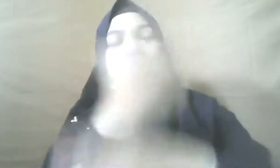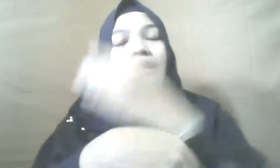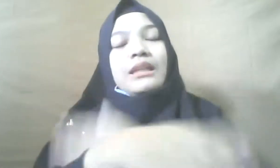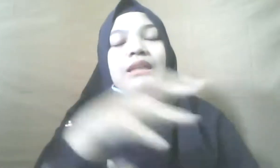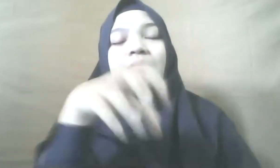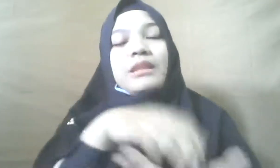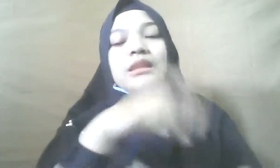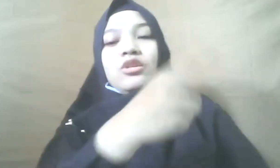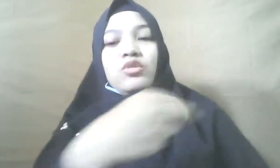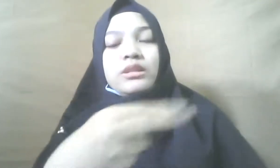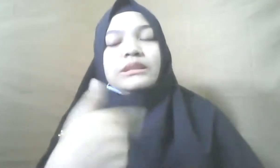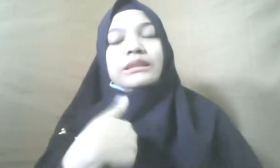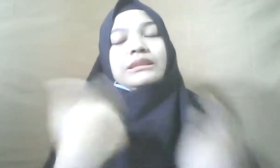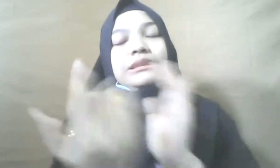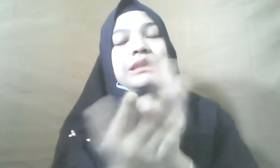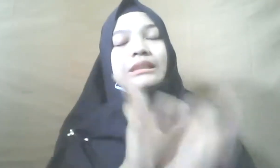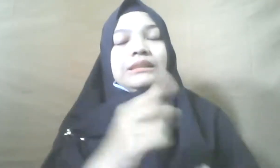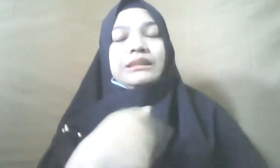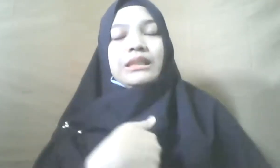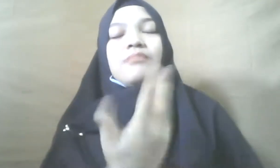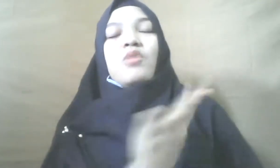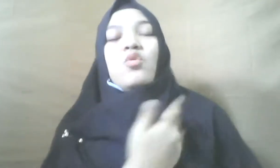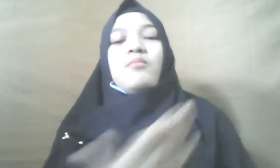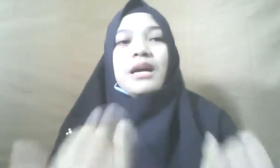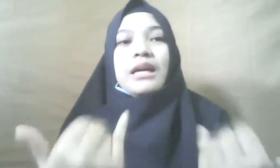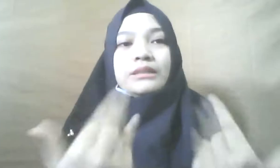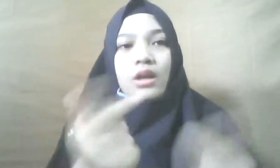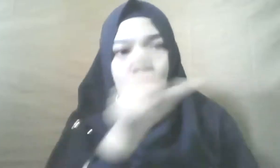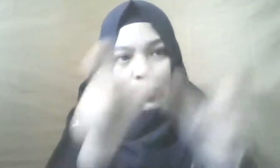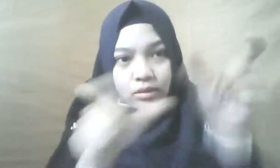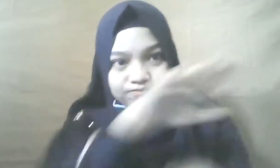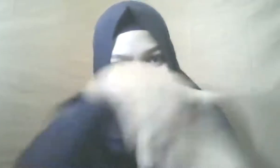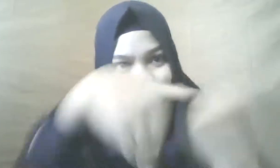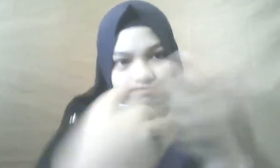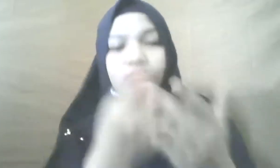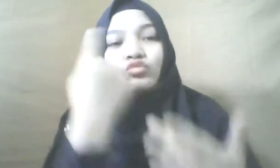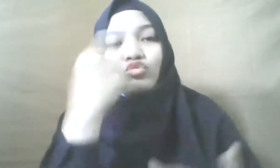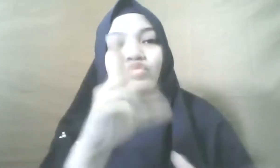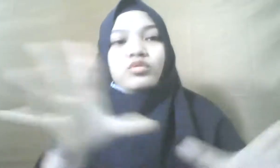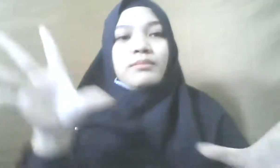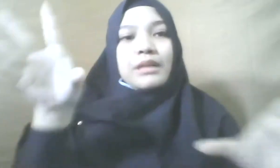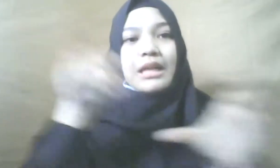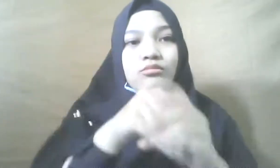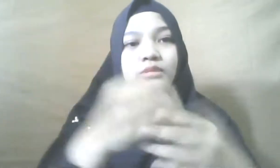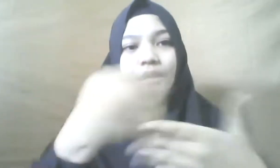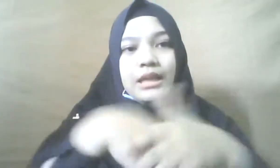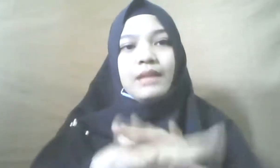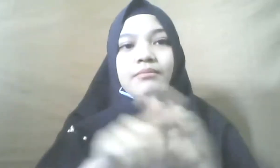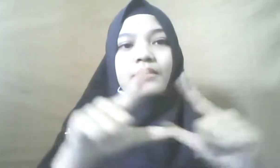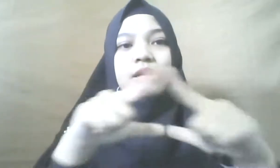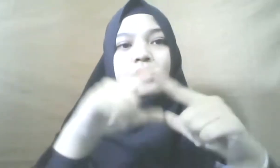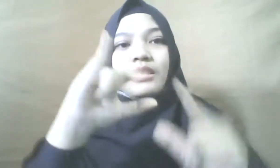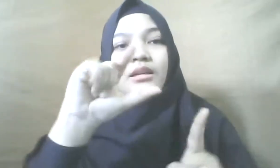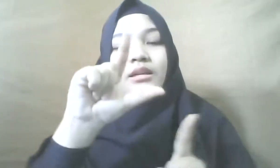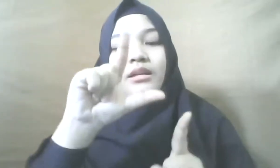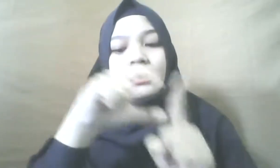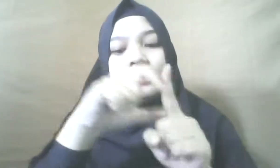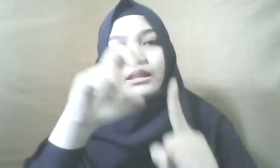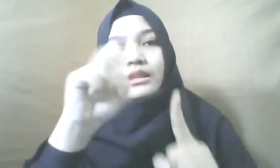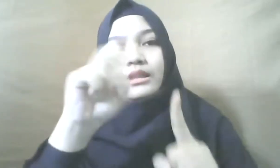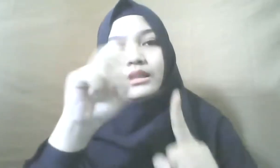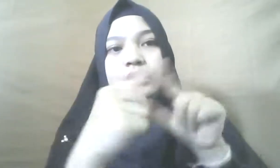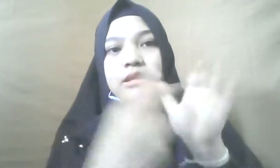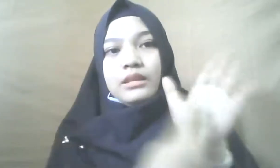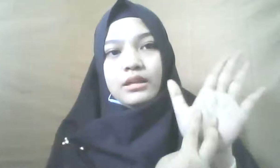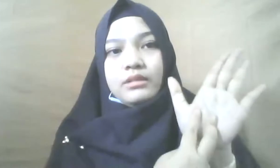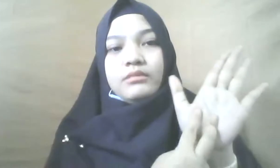invite everyone here to join AIDRAN. You can look at our website, and there is a section where you can enroll yourself and